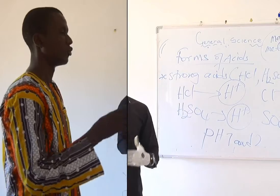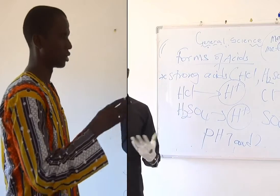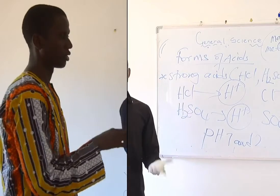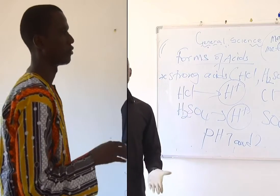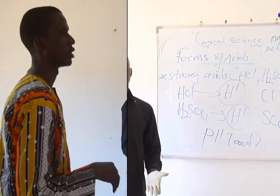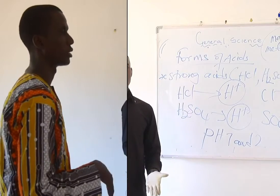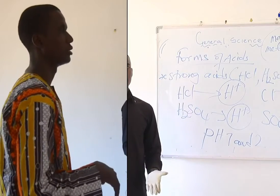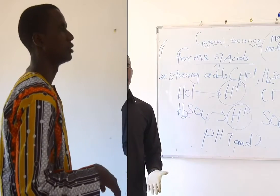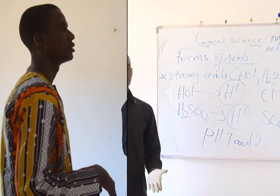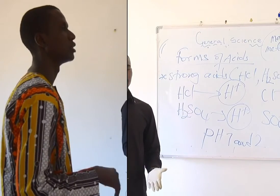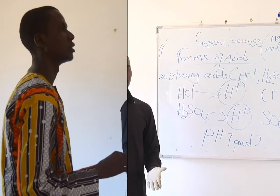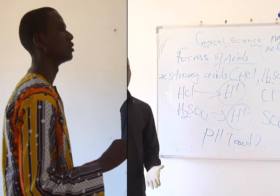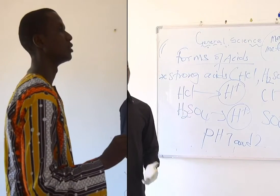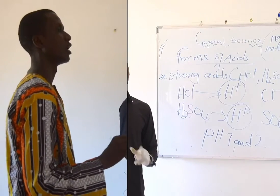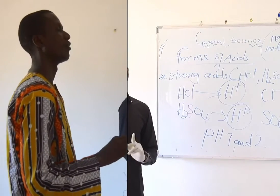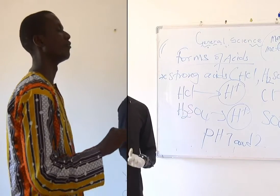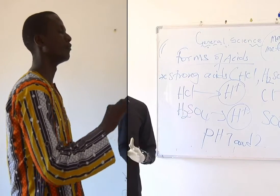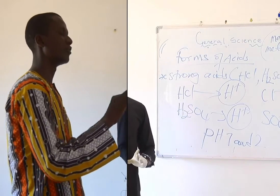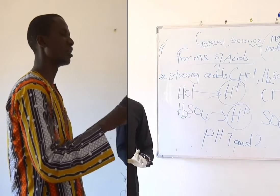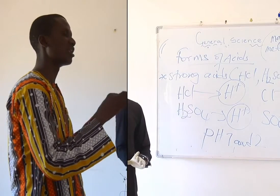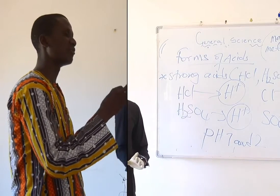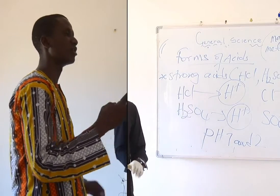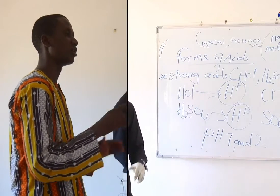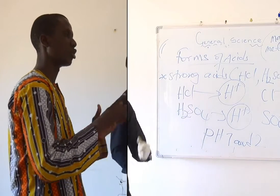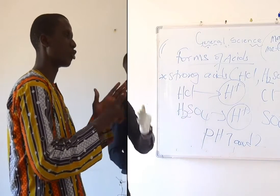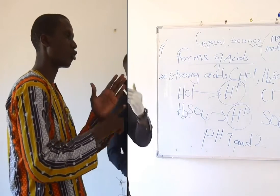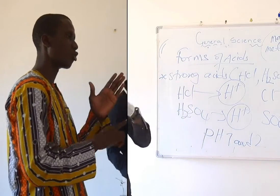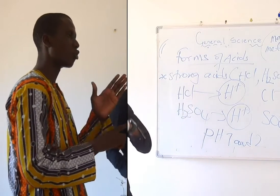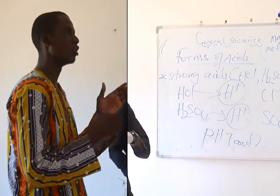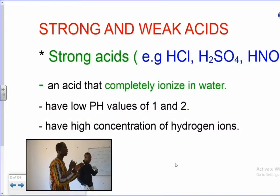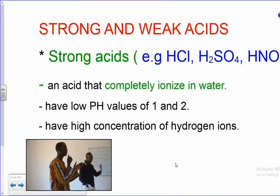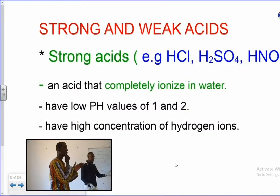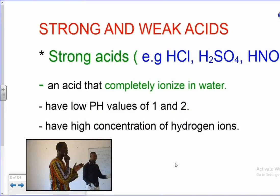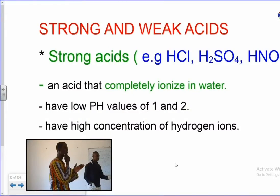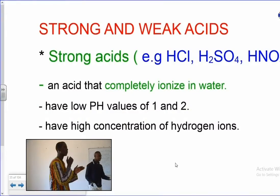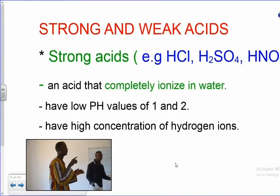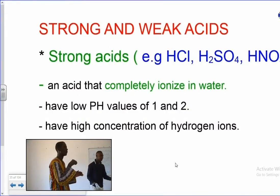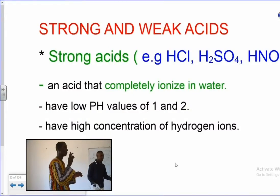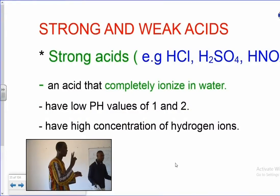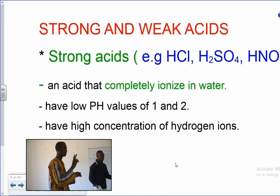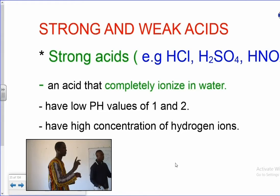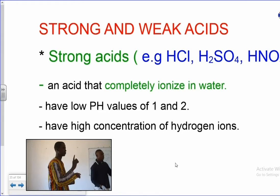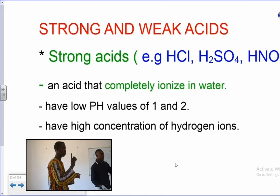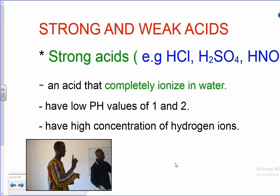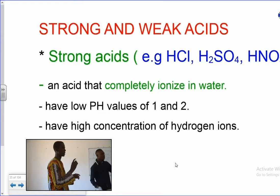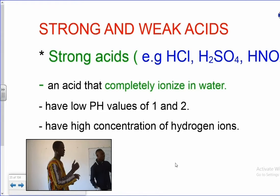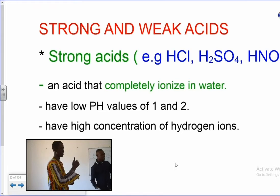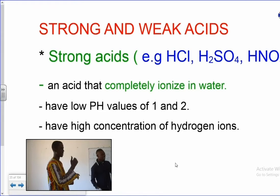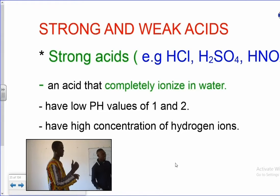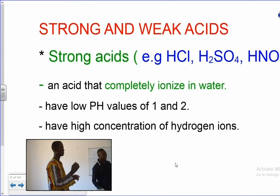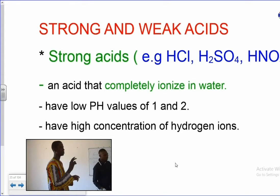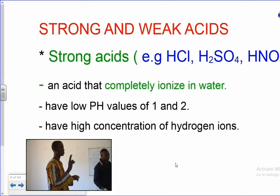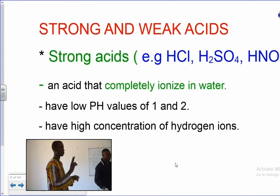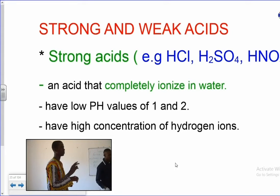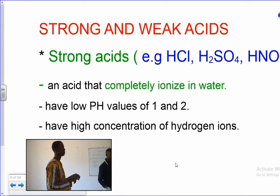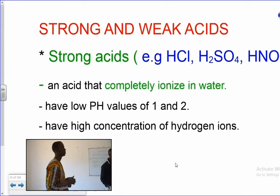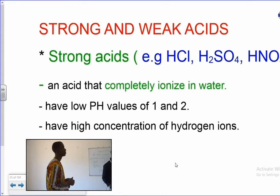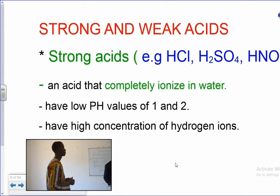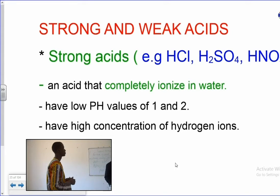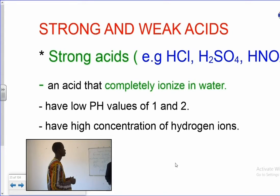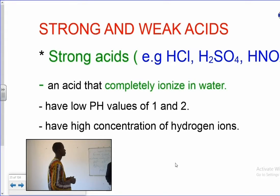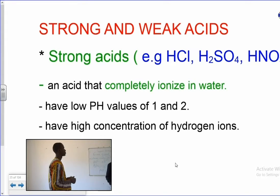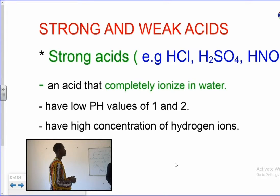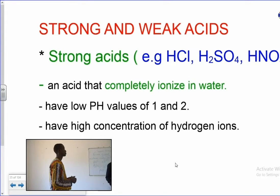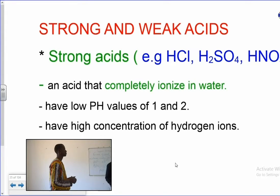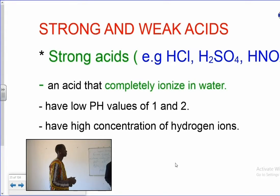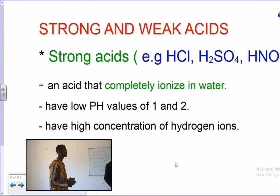weak acids. Please take note of that. Point 3, strong acids have